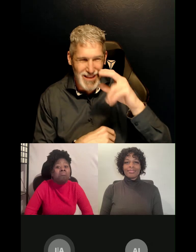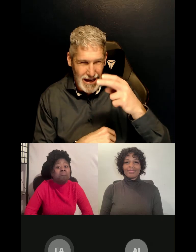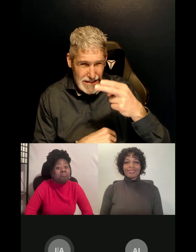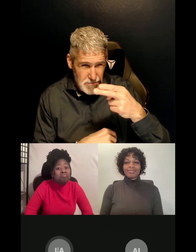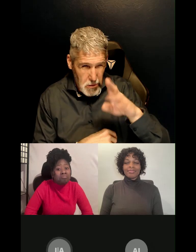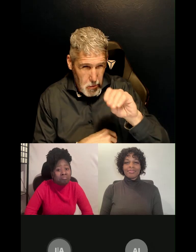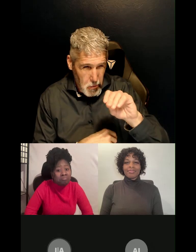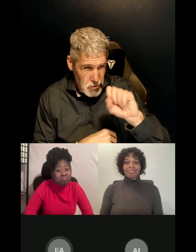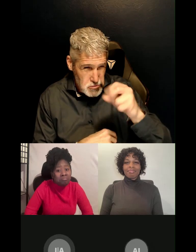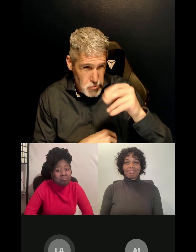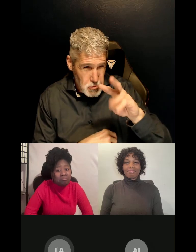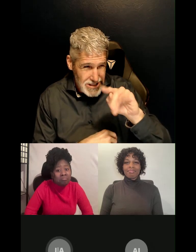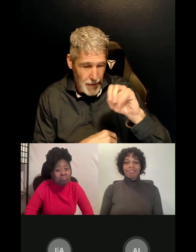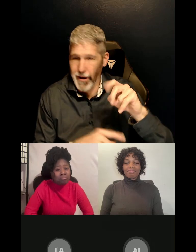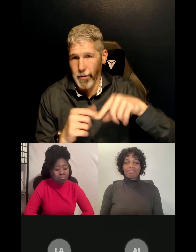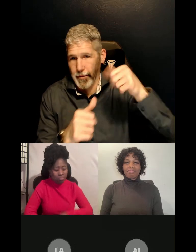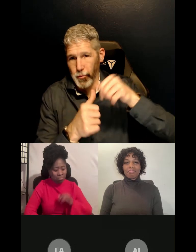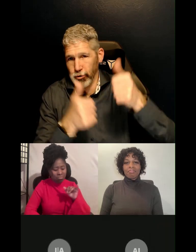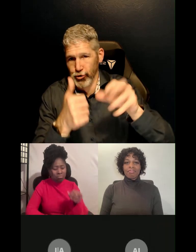Weeds.